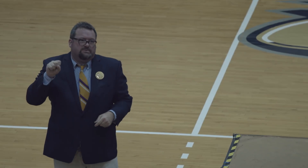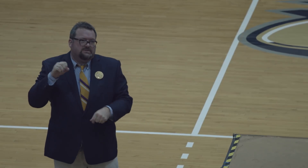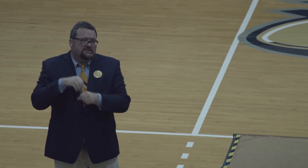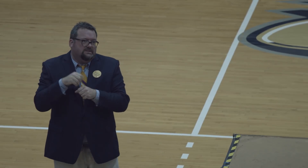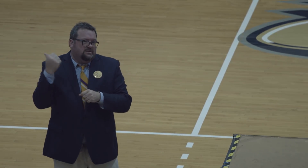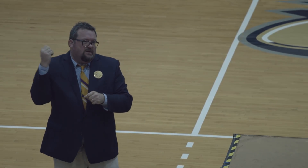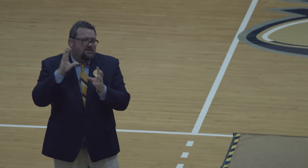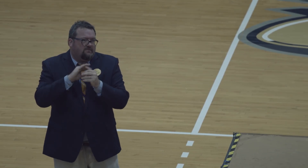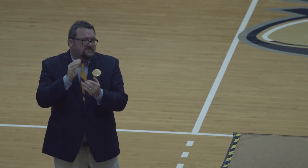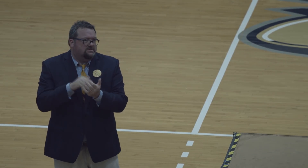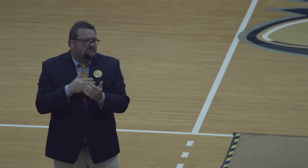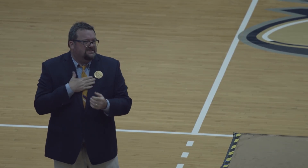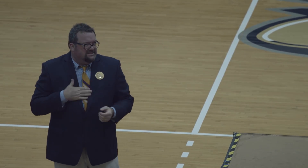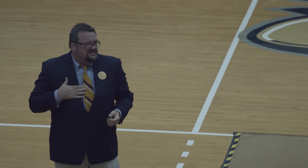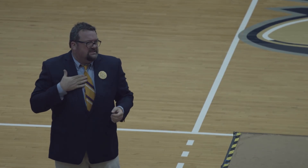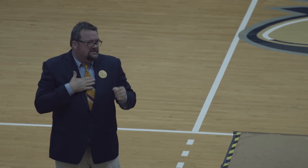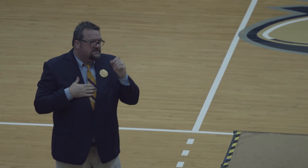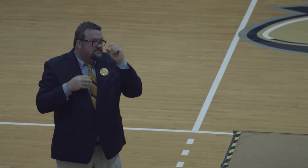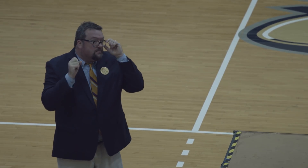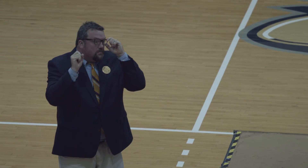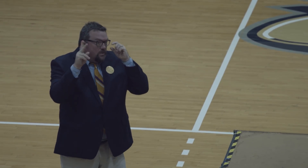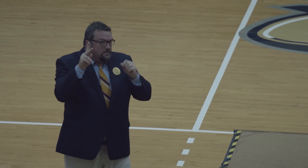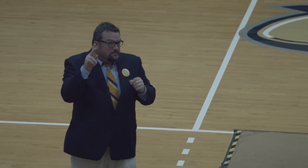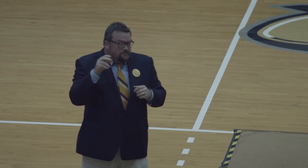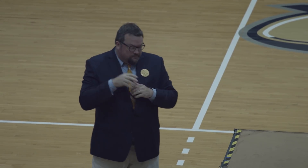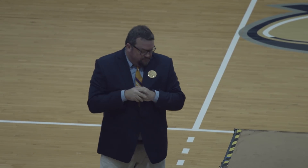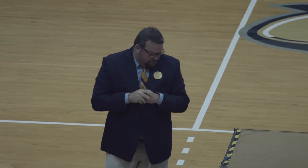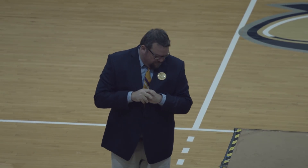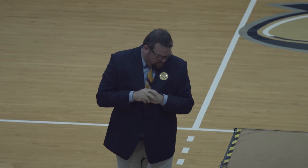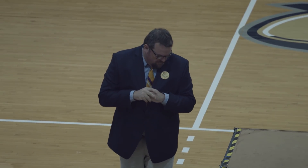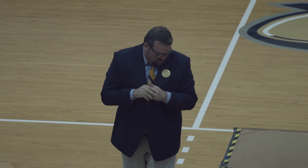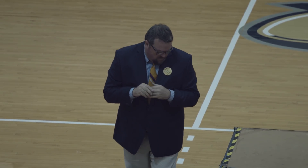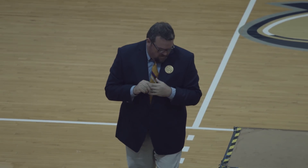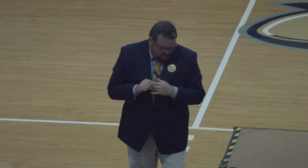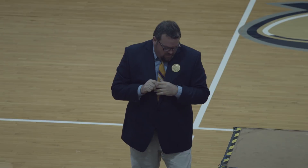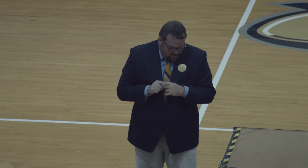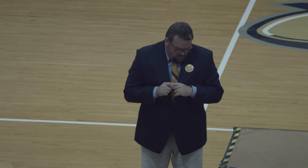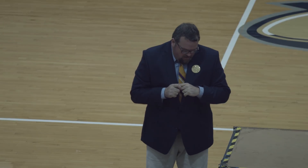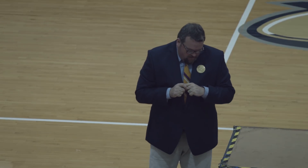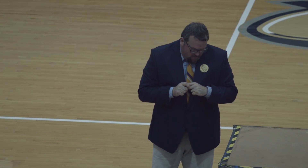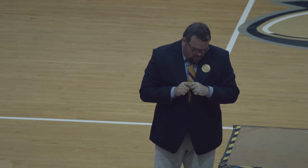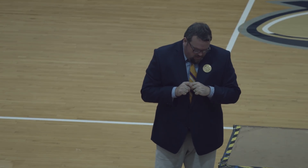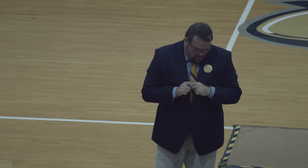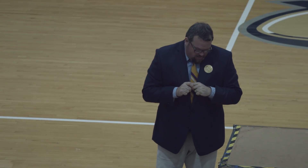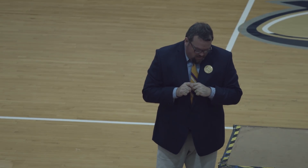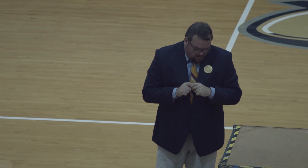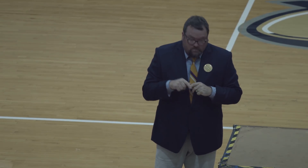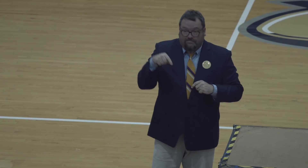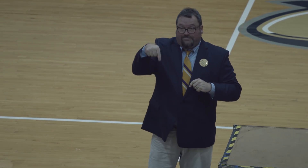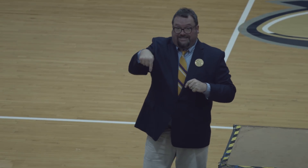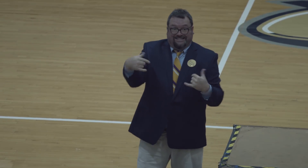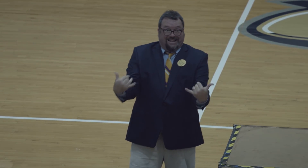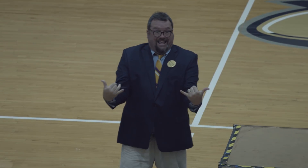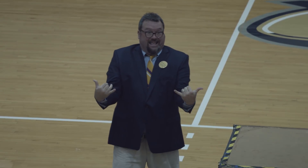for support for any of these issues, please see our campus resources. We want to give you that support.